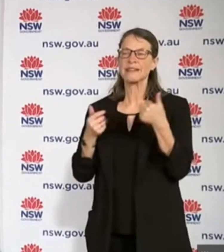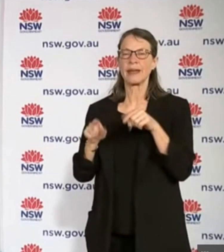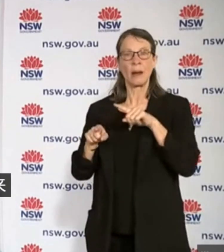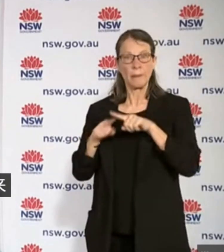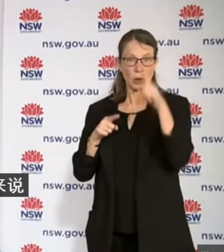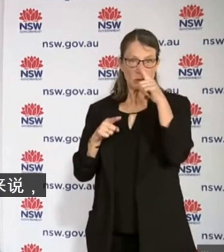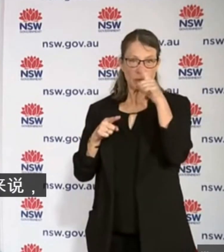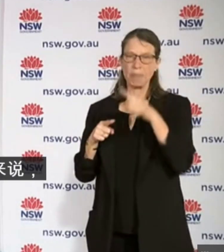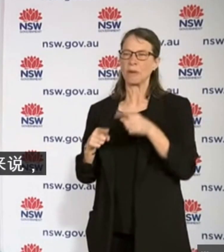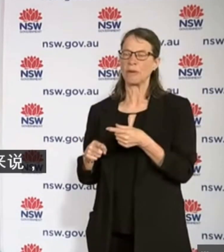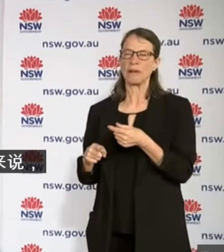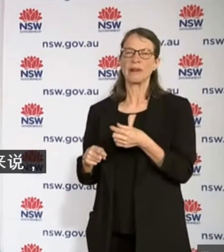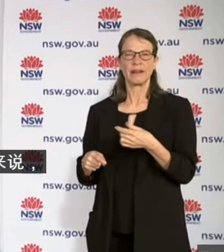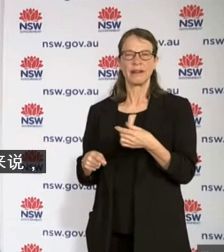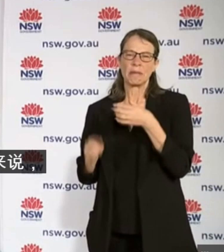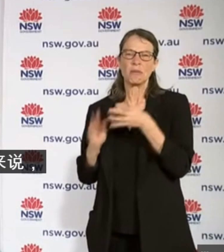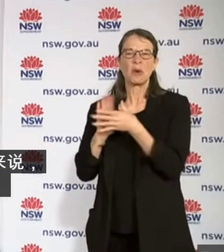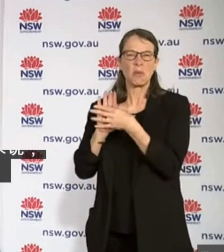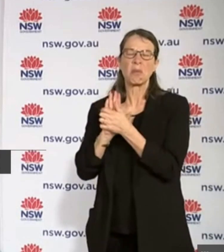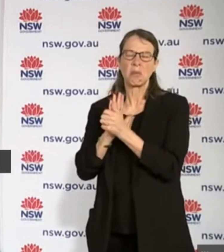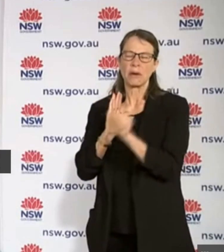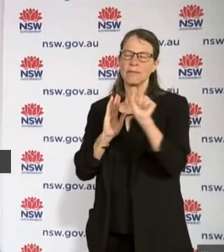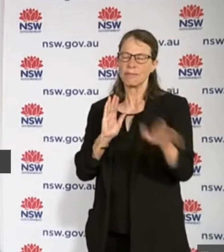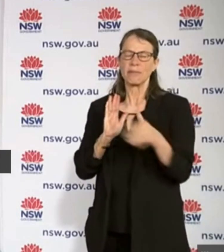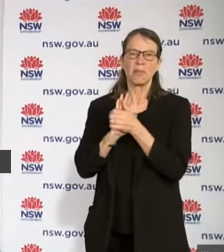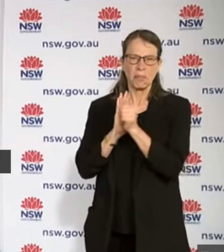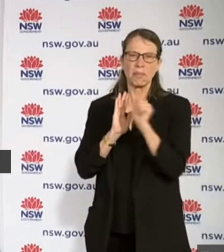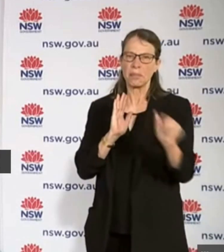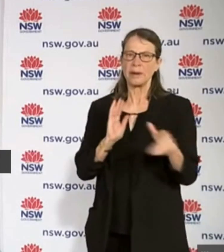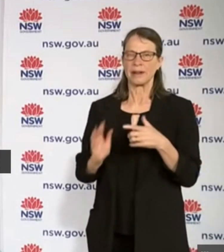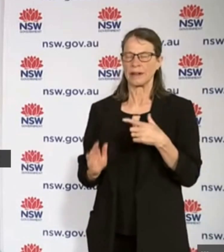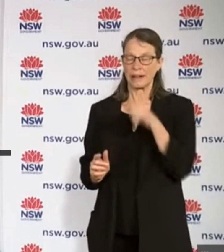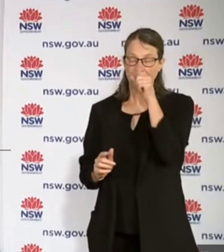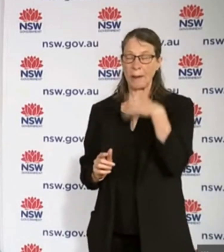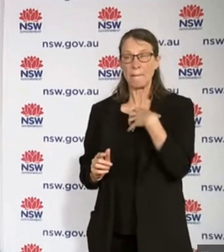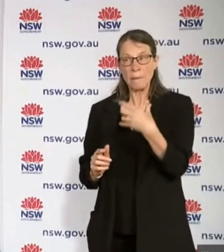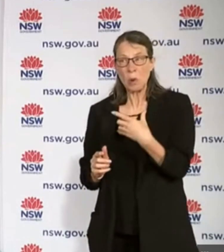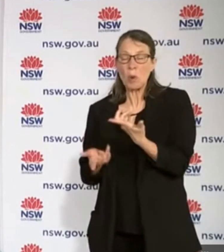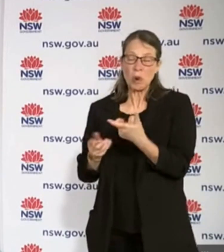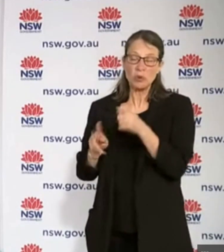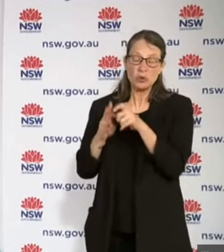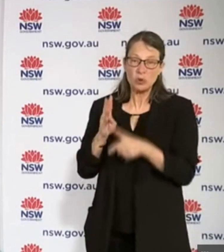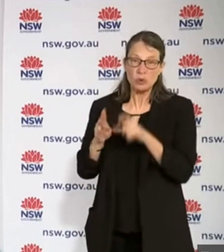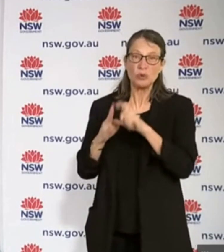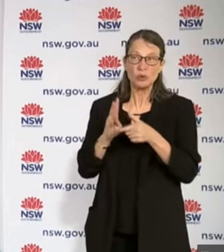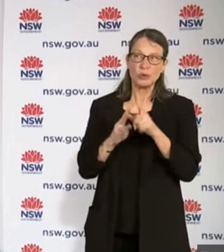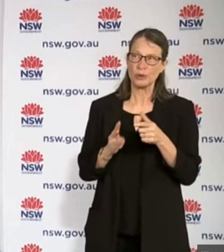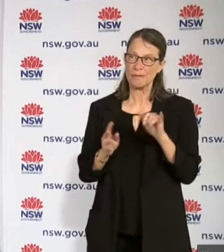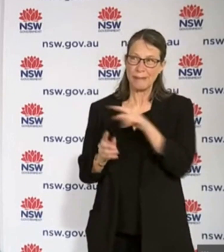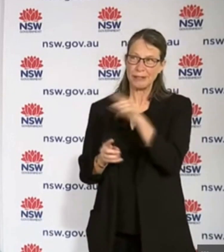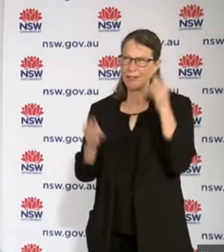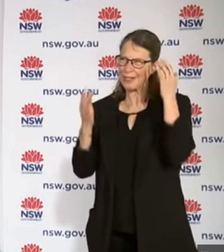us who are vaccinated, life will look and feel so much different. And I'm sure all of us are already planning what we're going to do on the 11th of